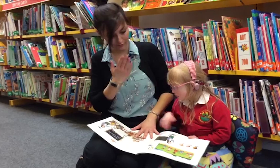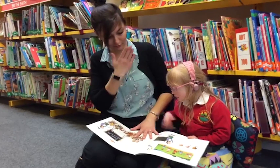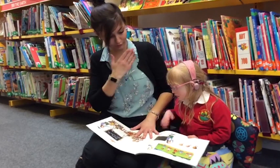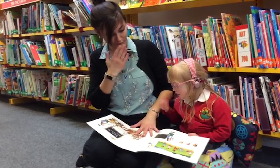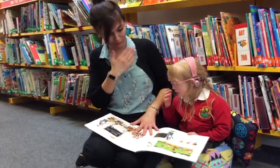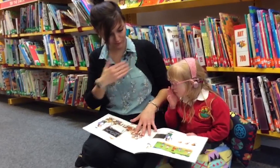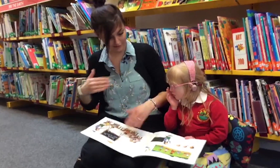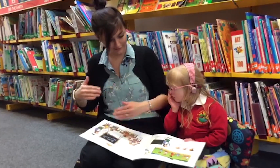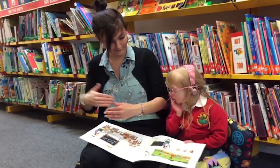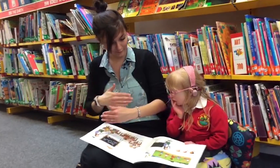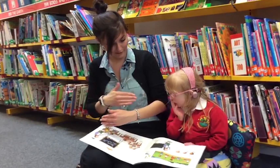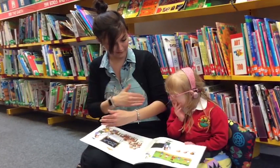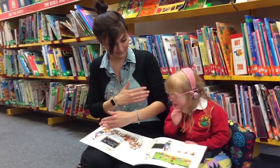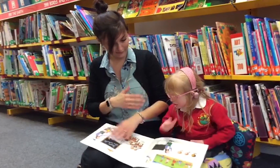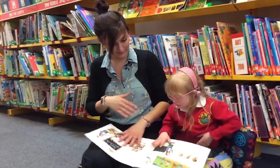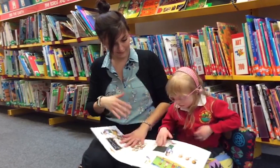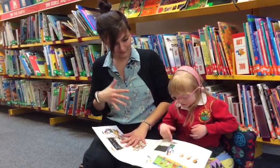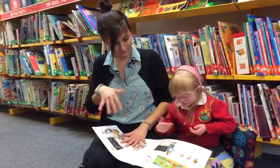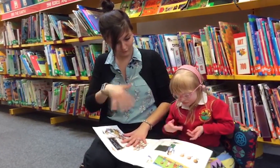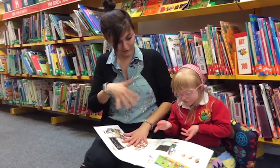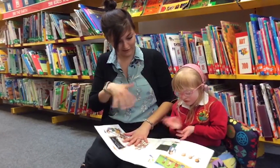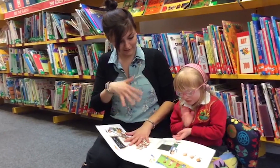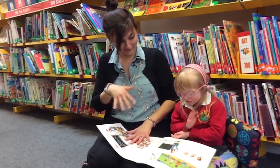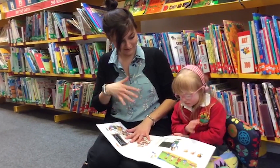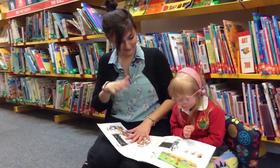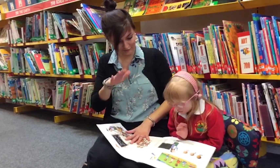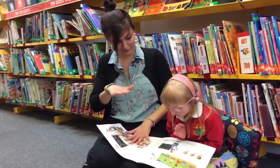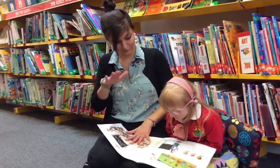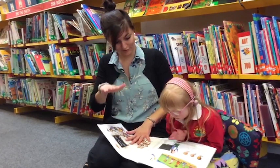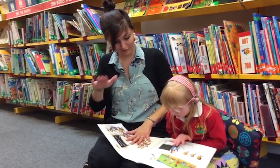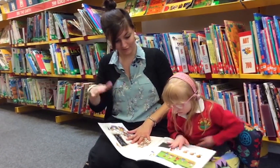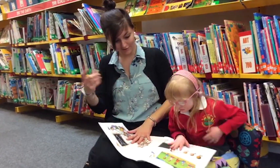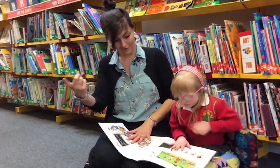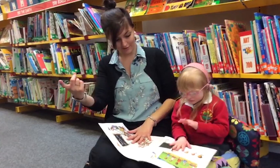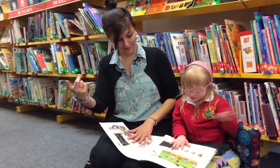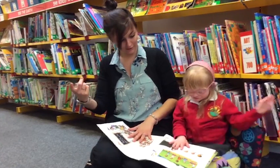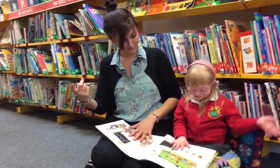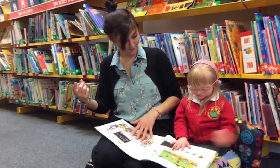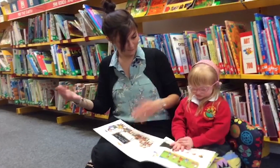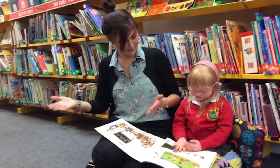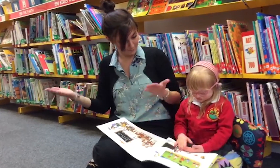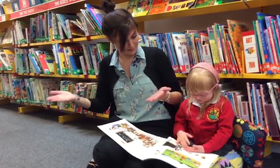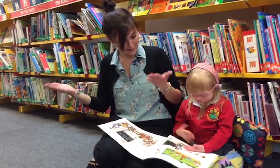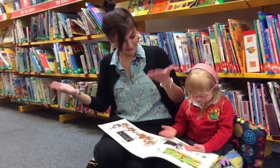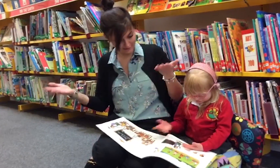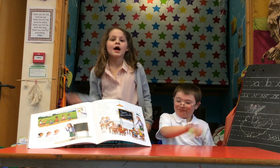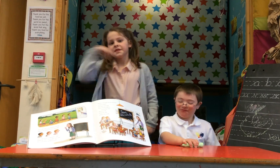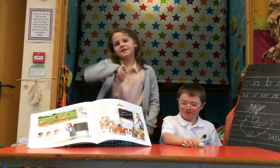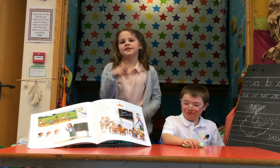the school in the bay, ringing the children in from their play. This is